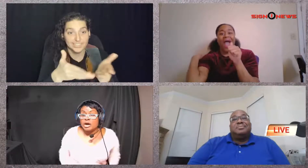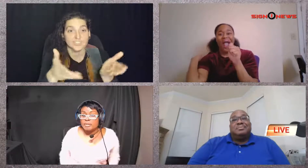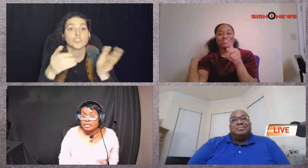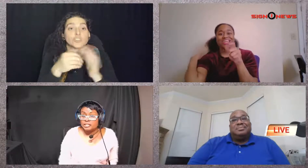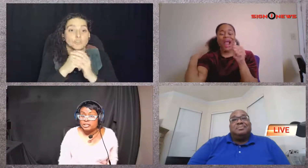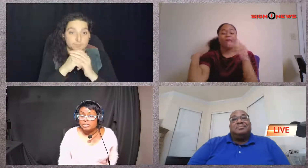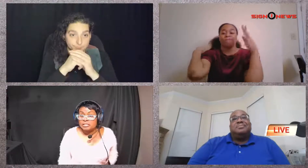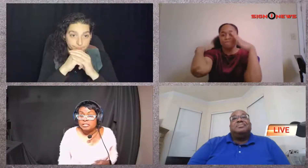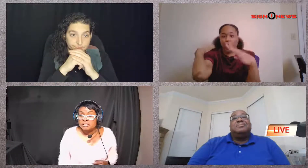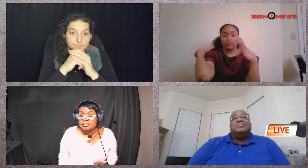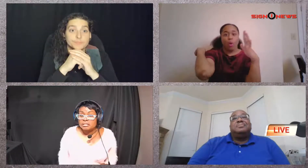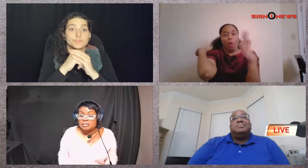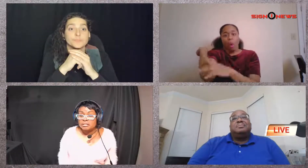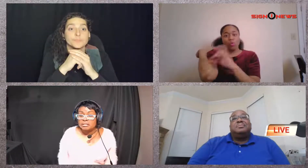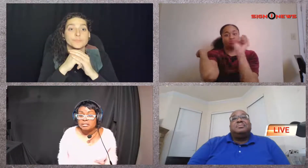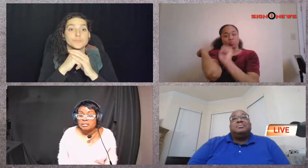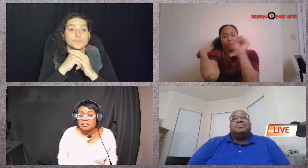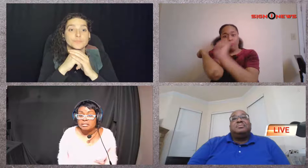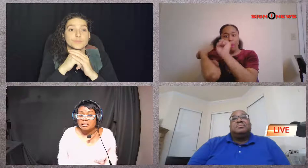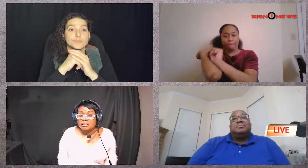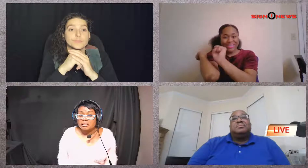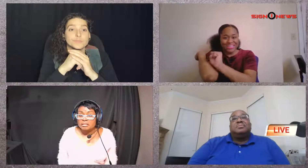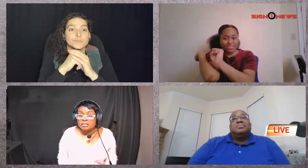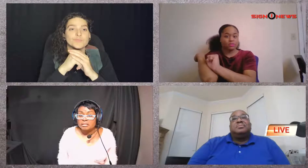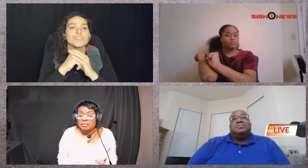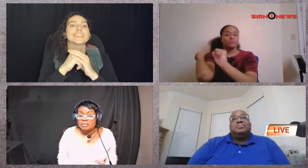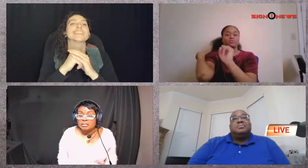IDEA had more accommodations.